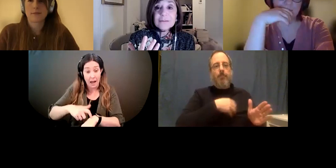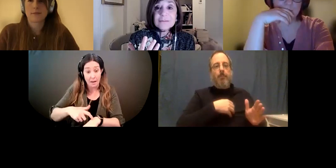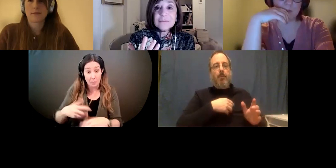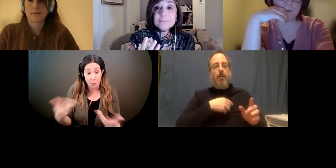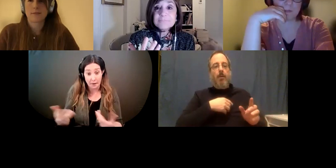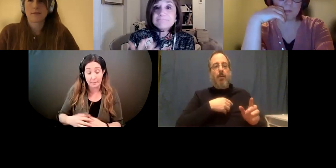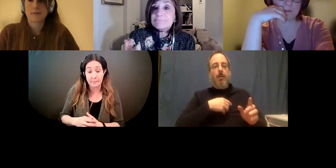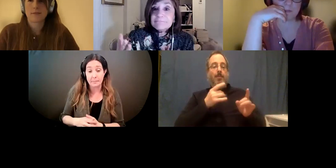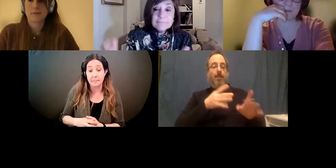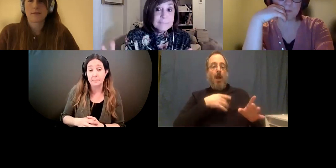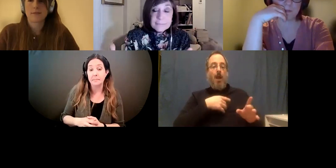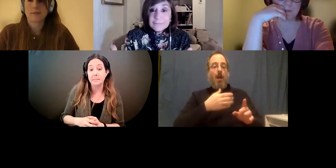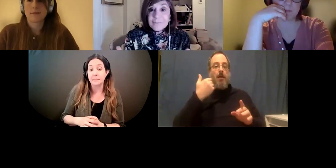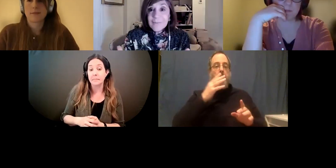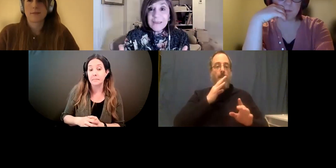the